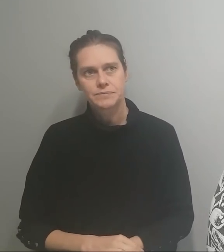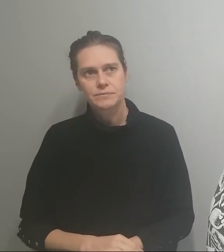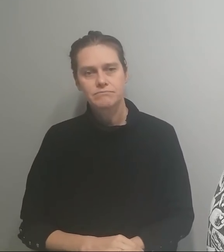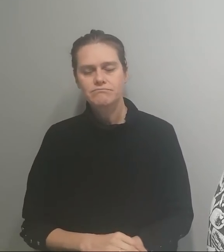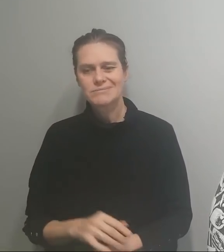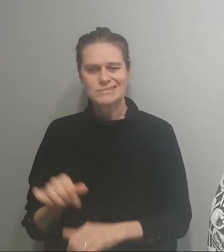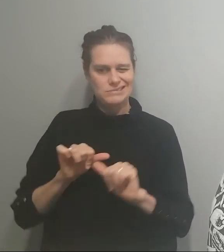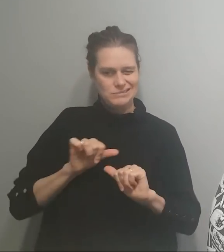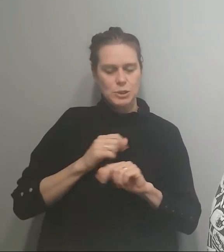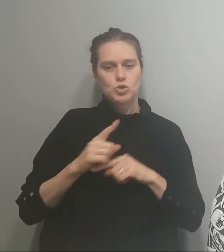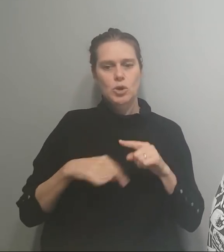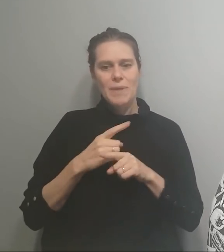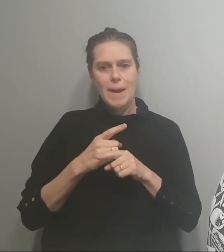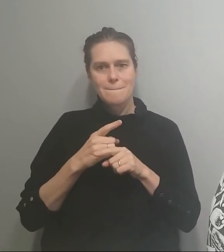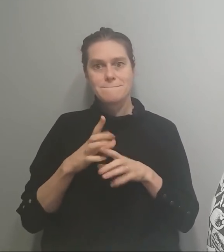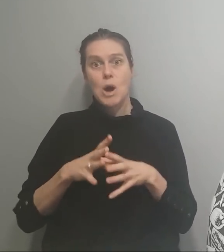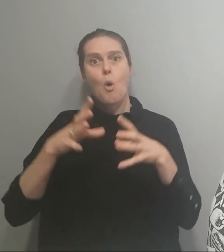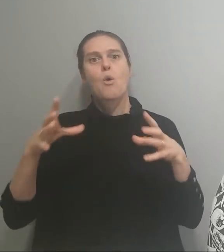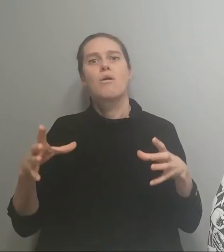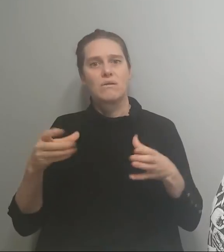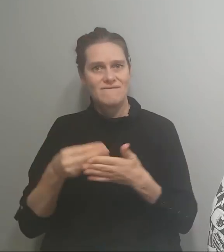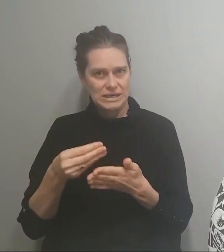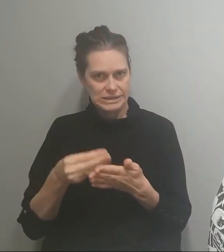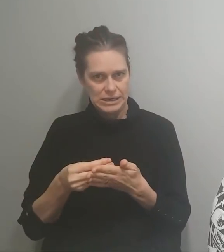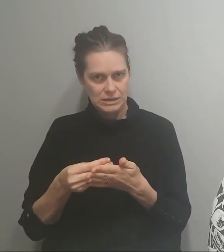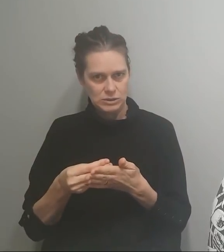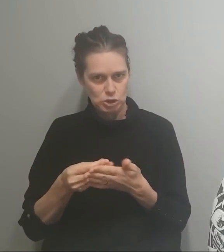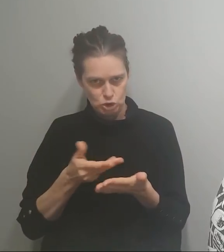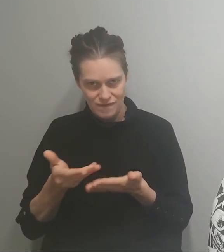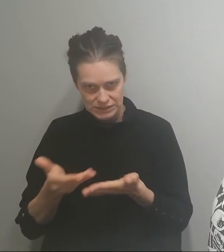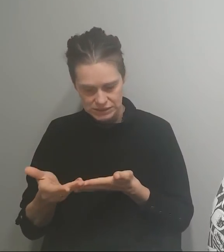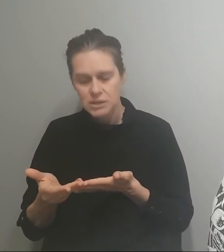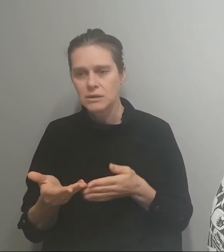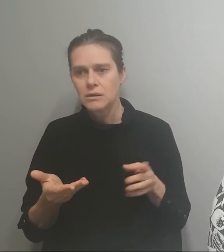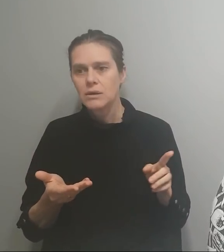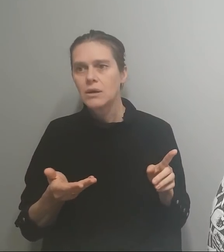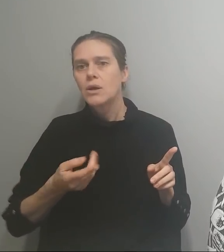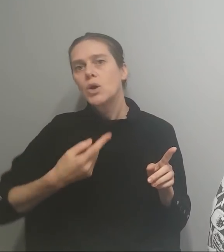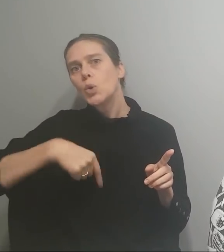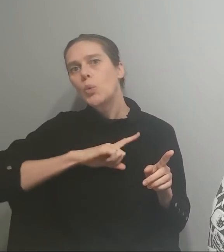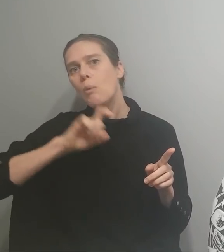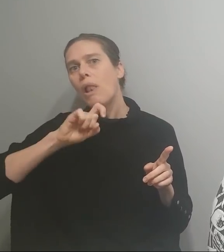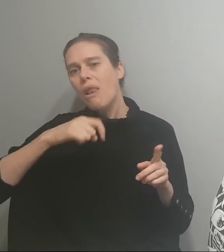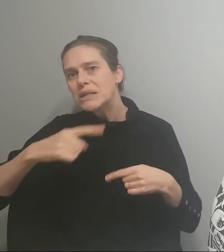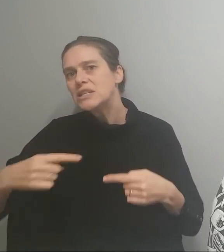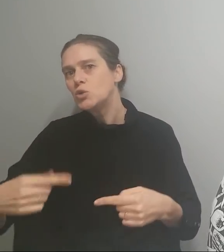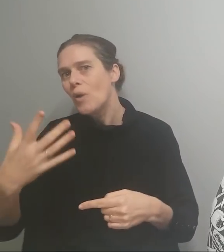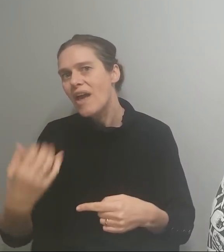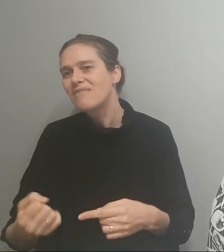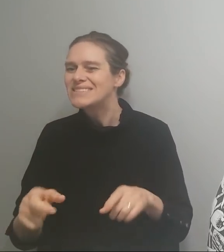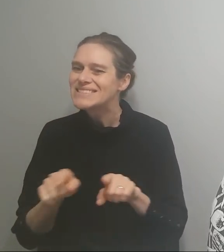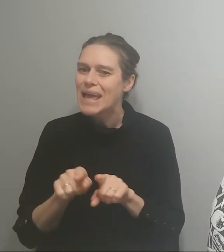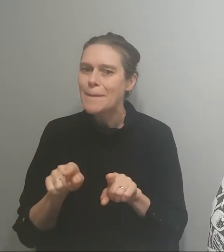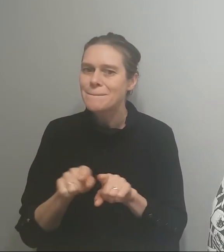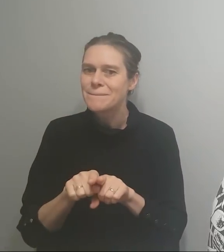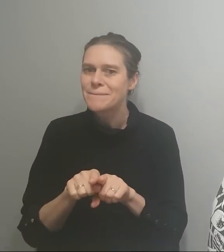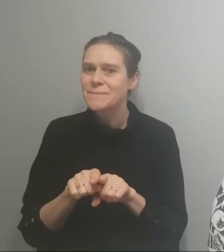back to the bulk funded service, so we will continue to have the current supports that we